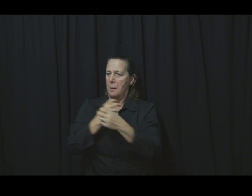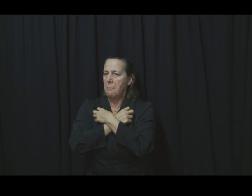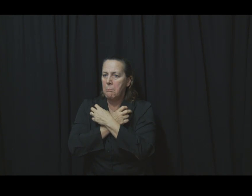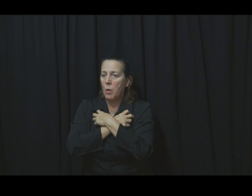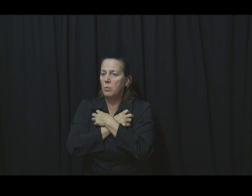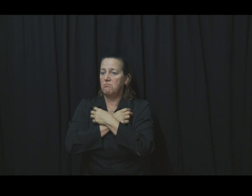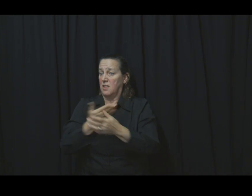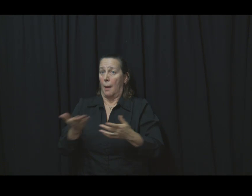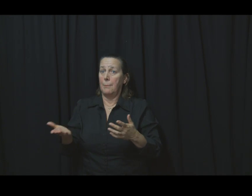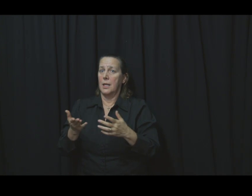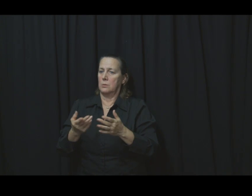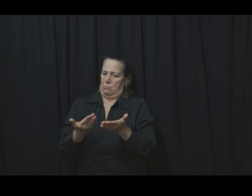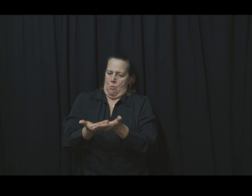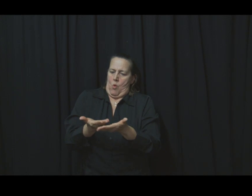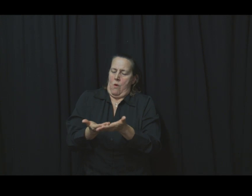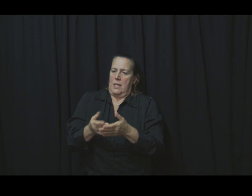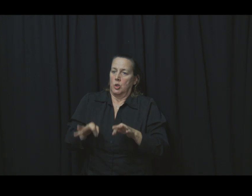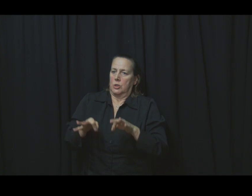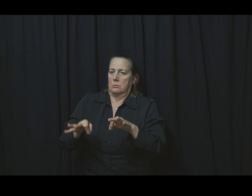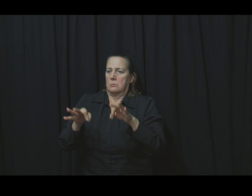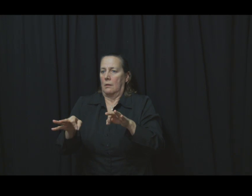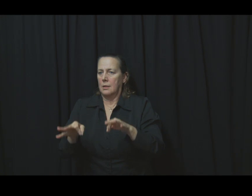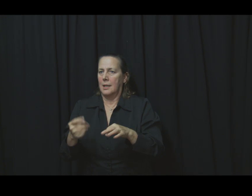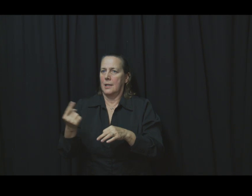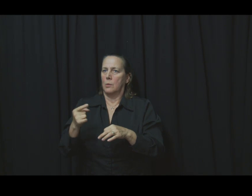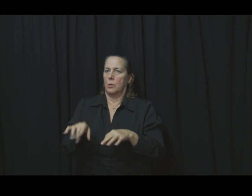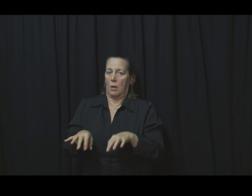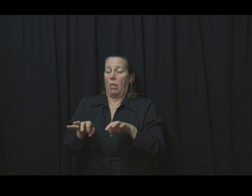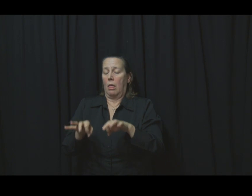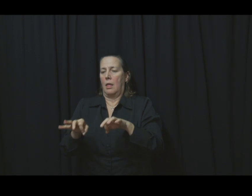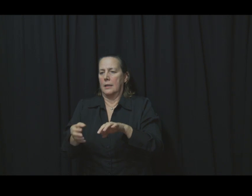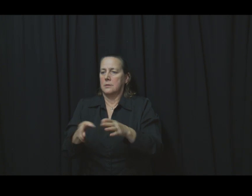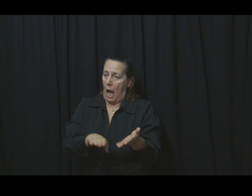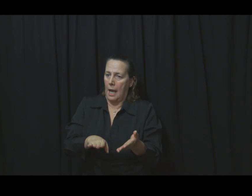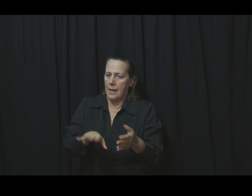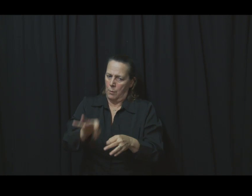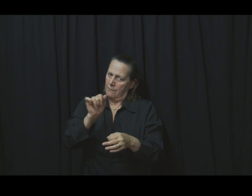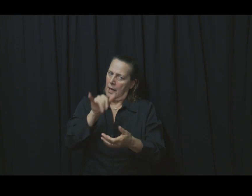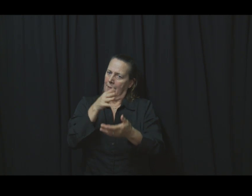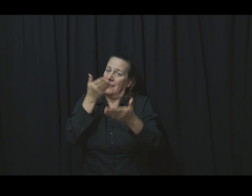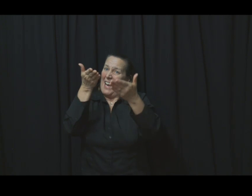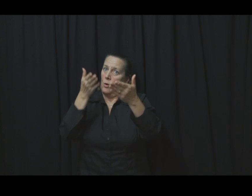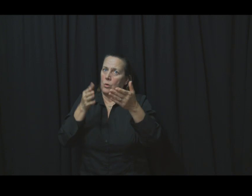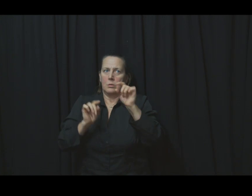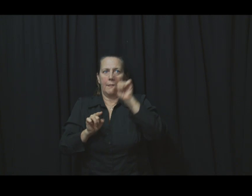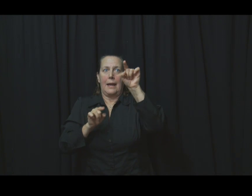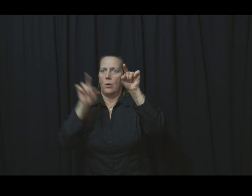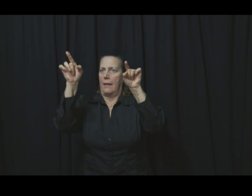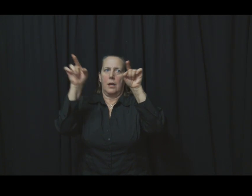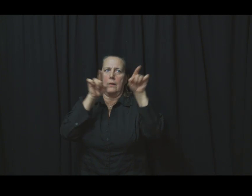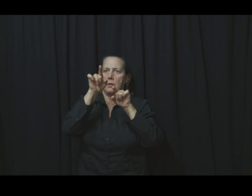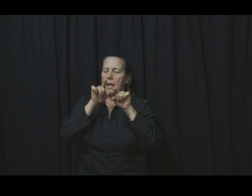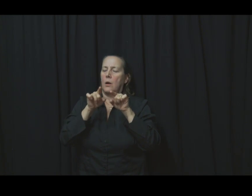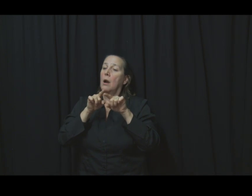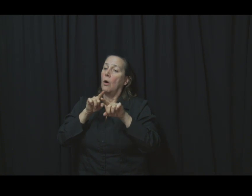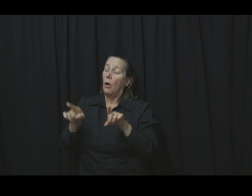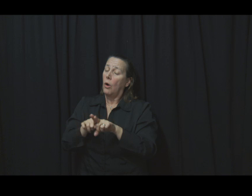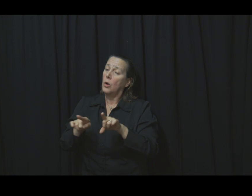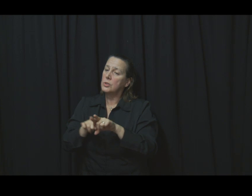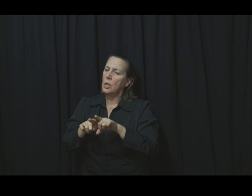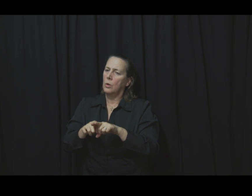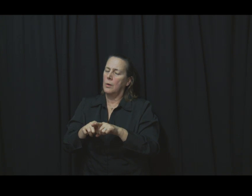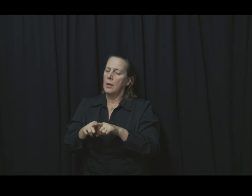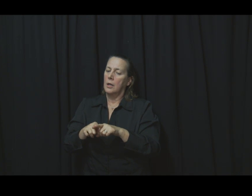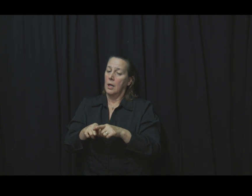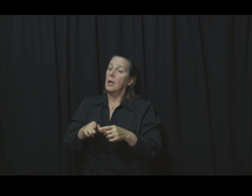4,000 years, somebody would have been hopping along there and died along the way, and we'd find them. And furthermore, there's a claim that there was a land bridge that allowed